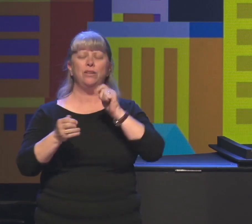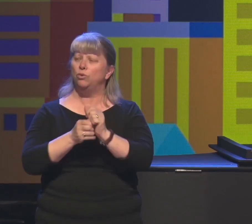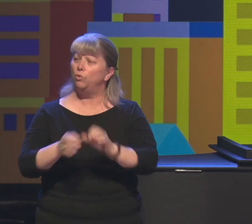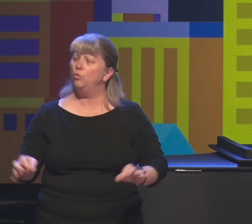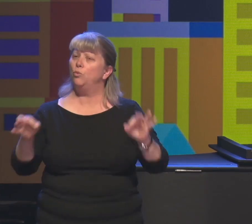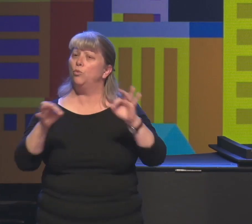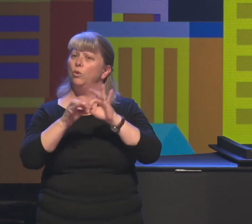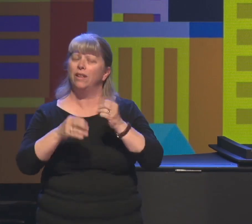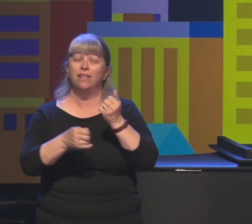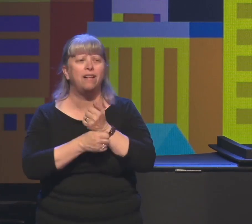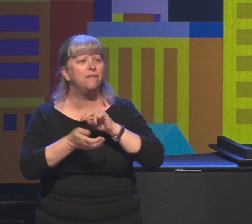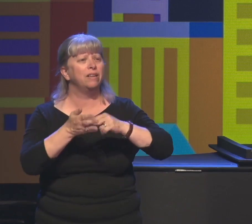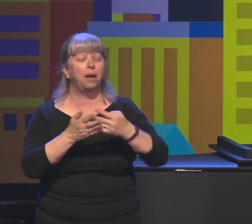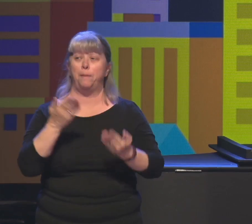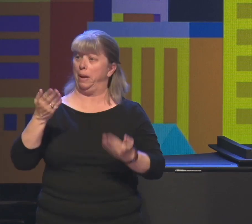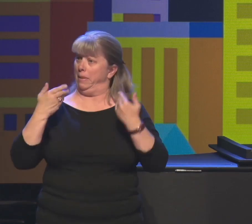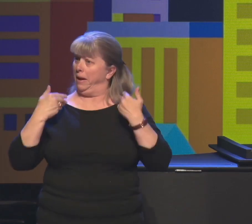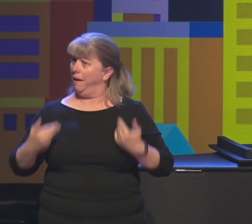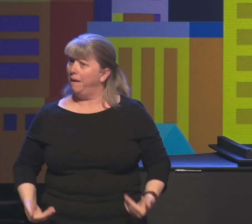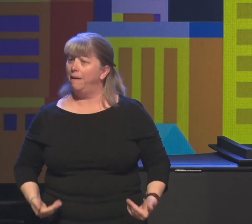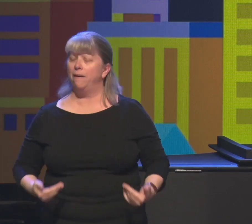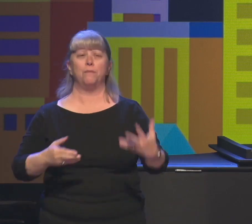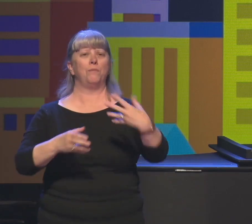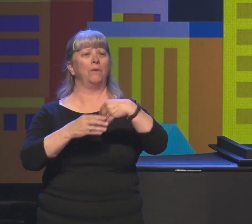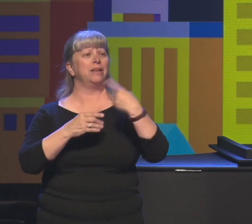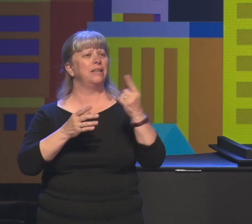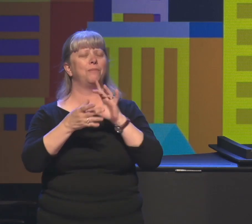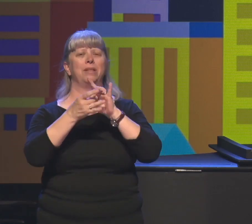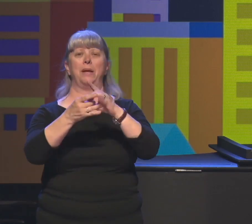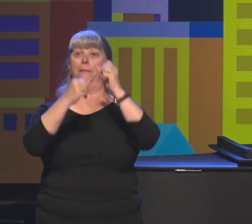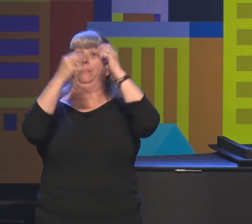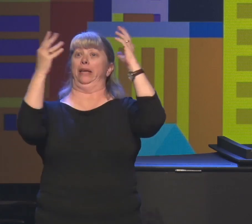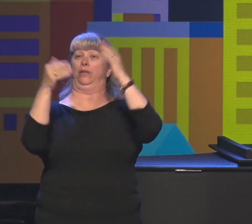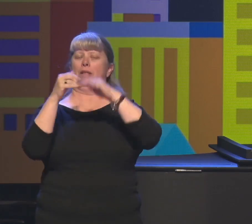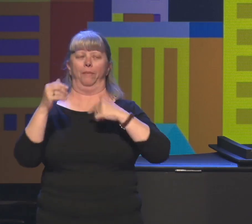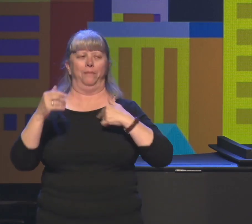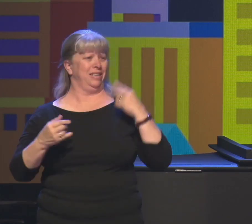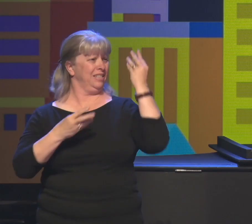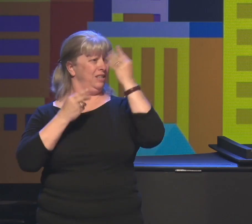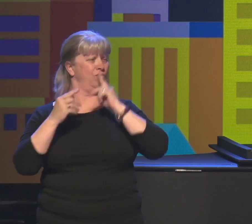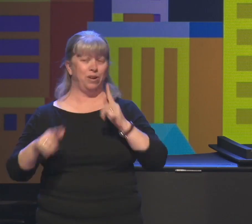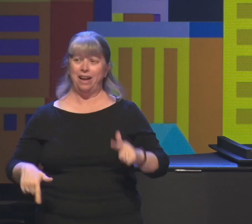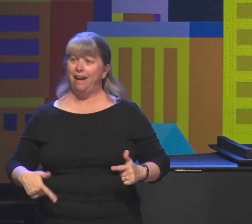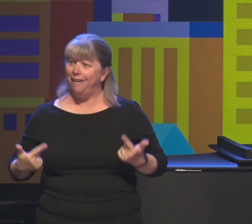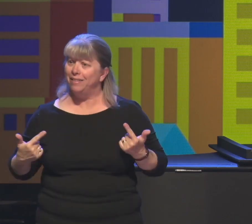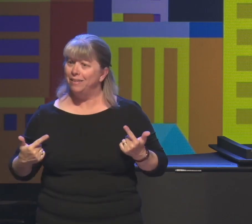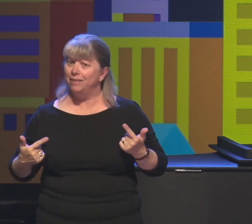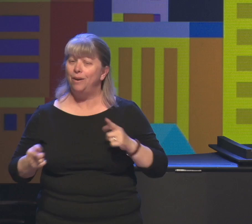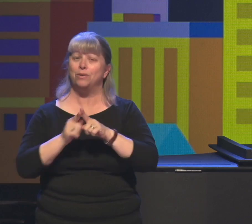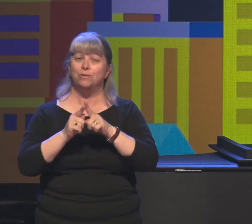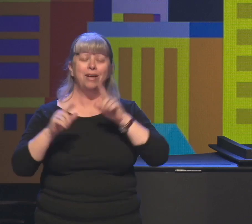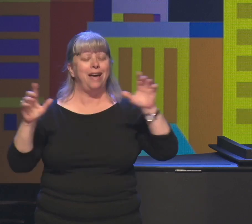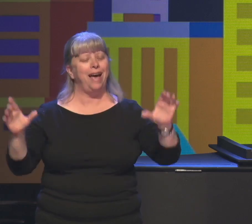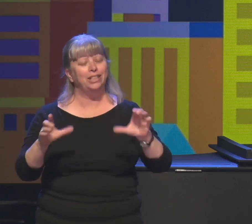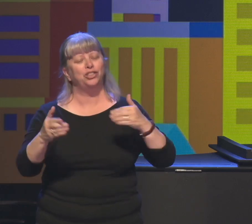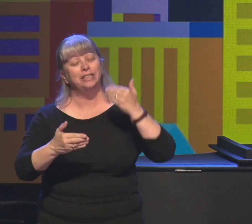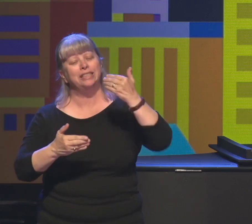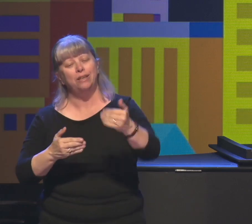love and attention. Maybe I am a part of something bigger than me. So there's a contemplative reality to it, and then there's an action